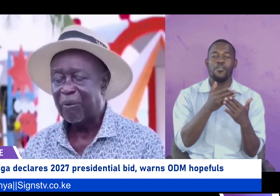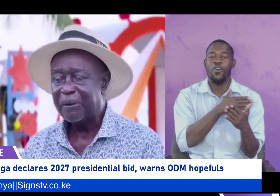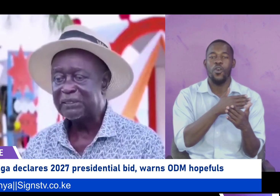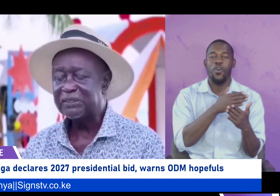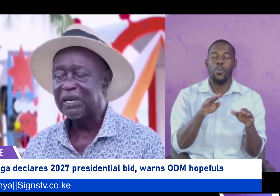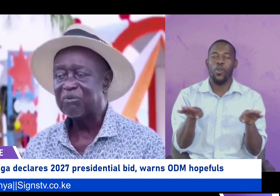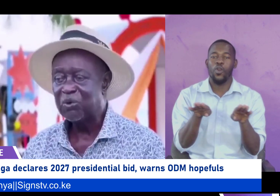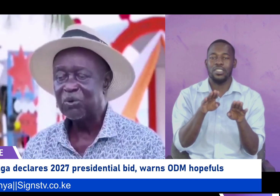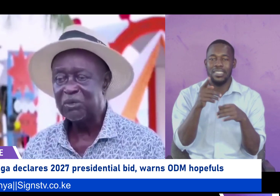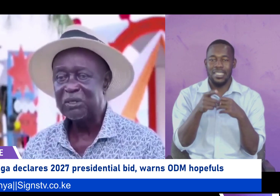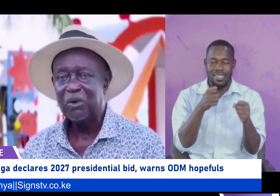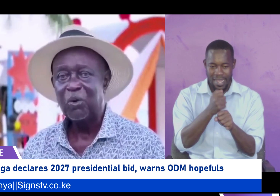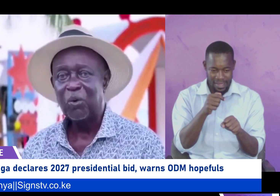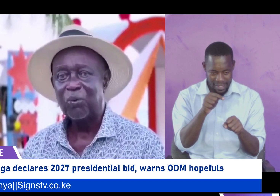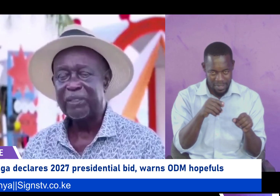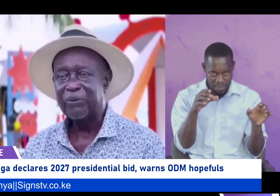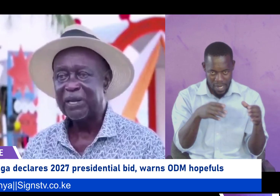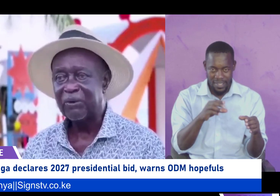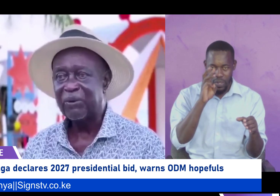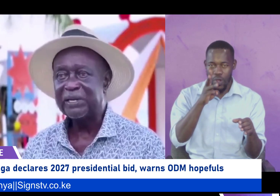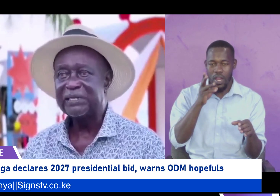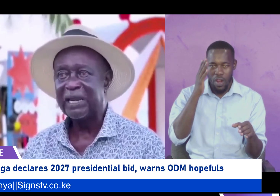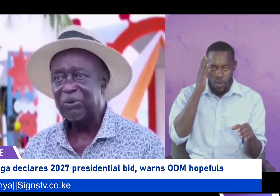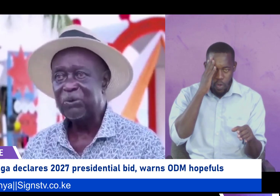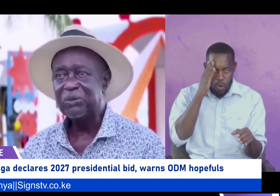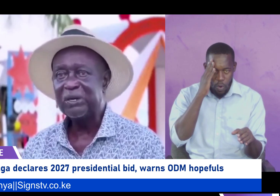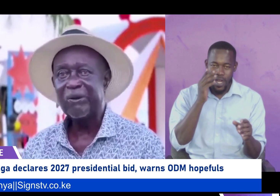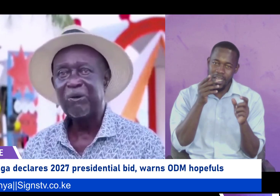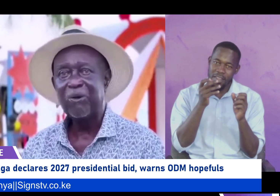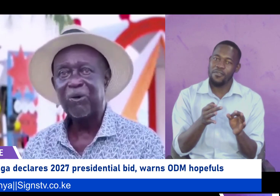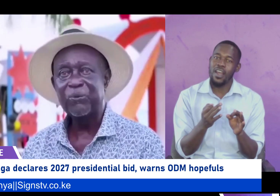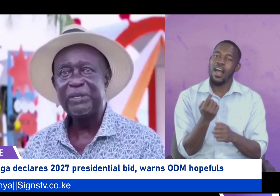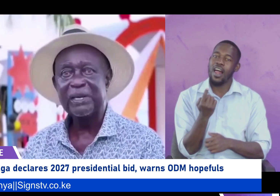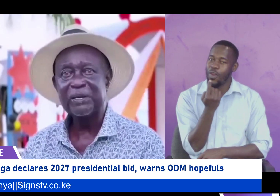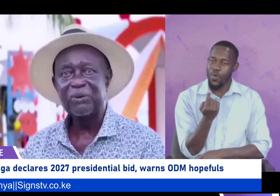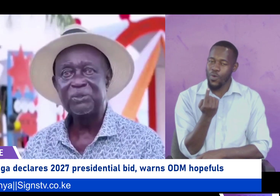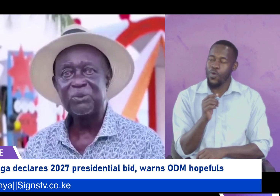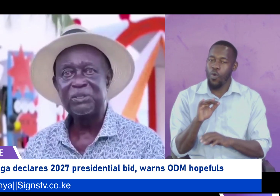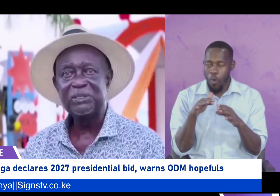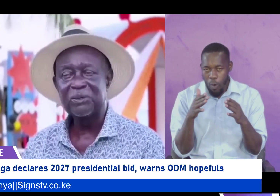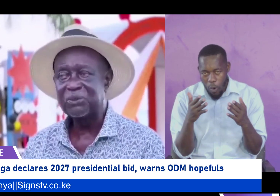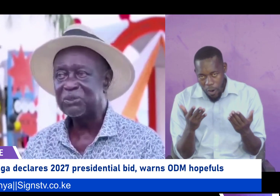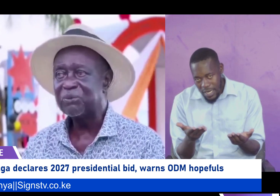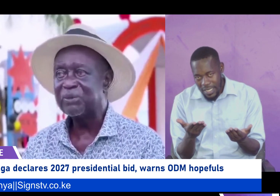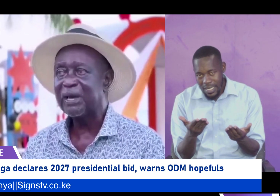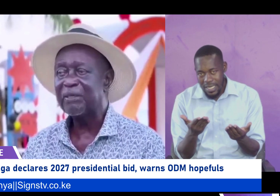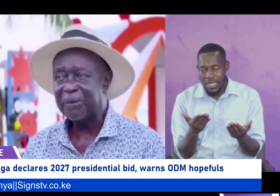party shall have known whether we are going it alone or we are going to go into coalition with other